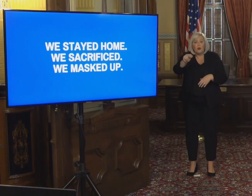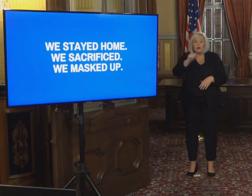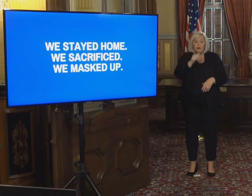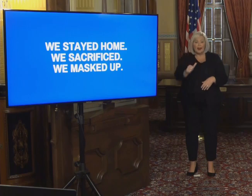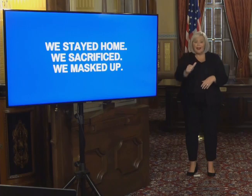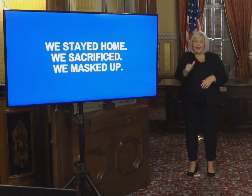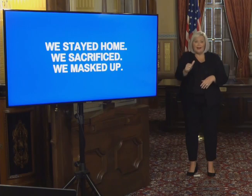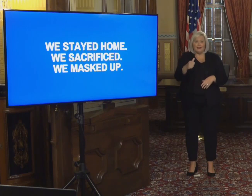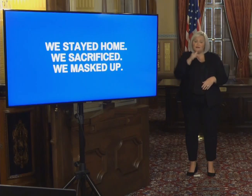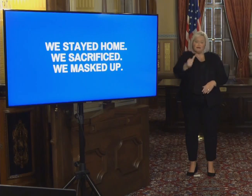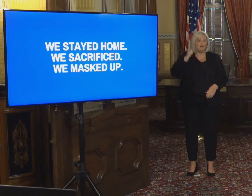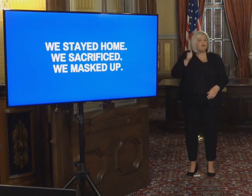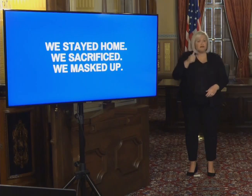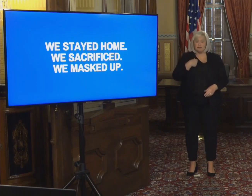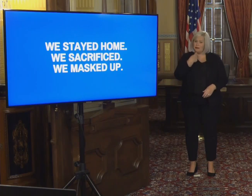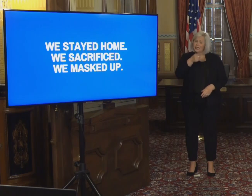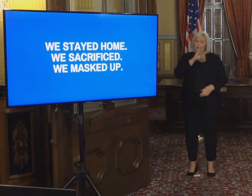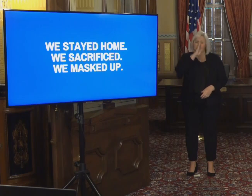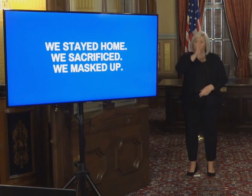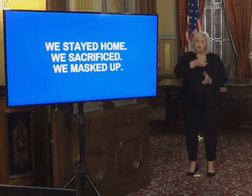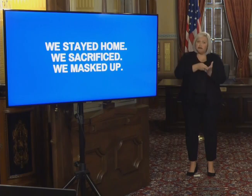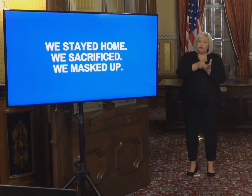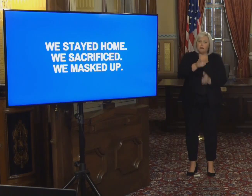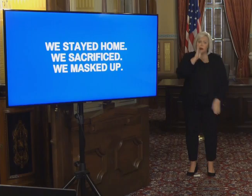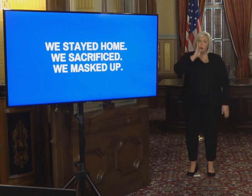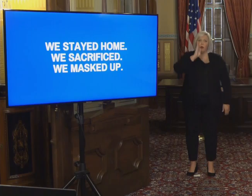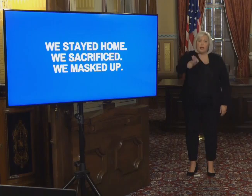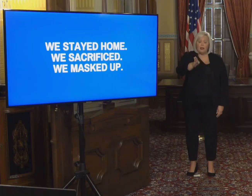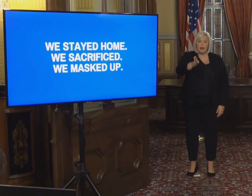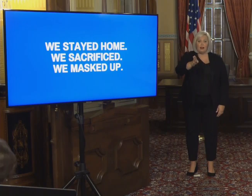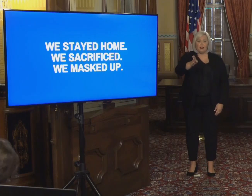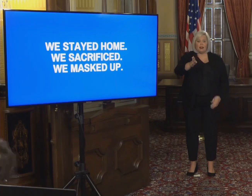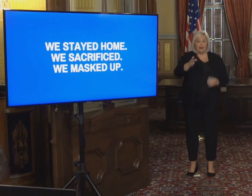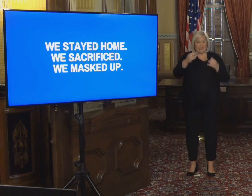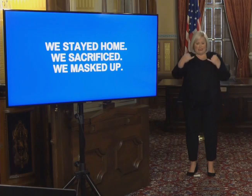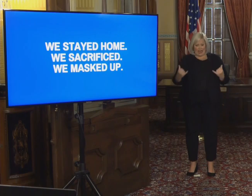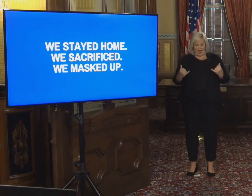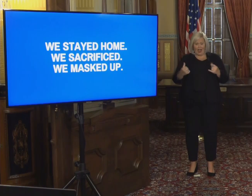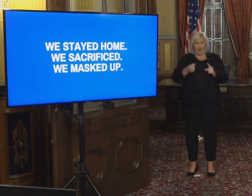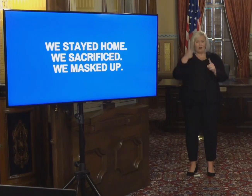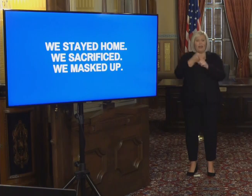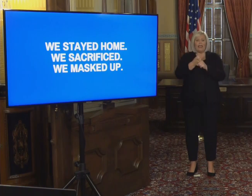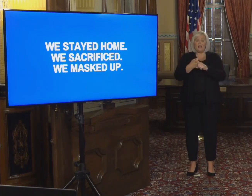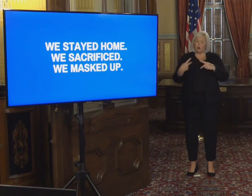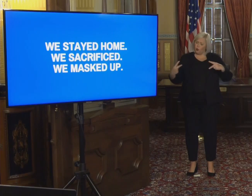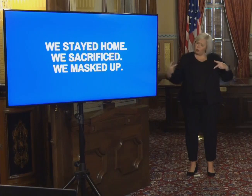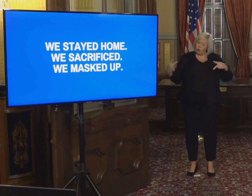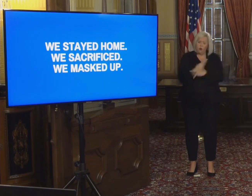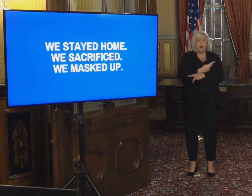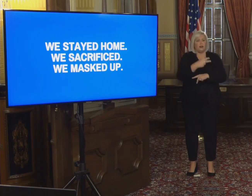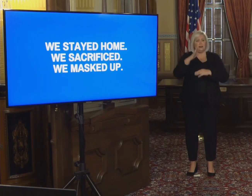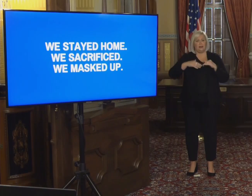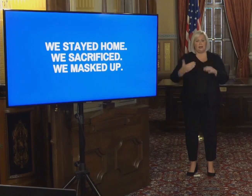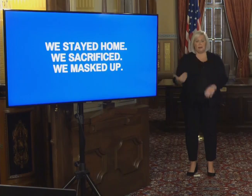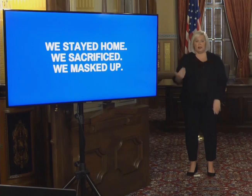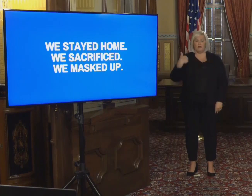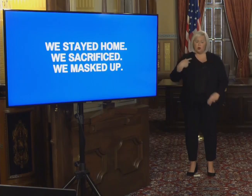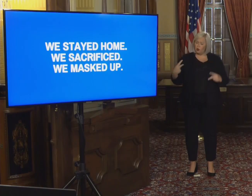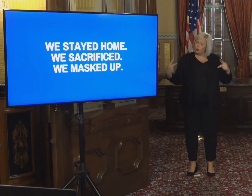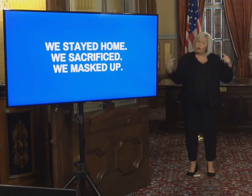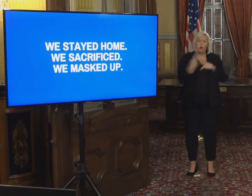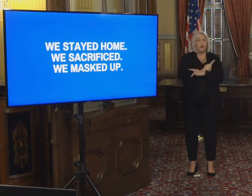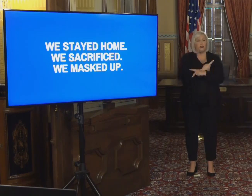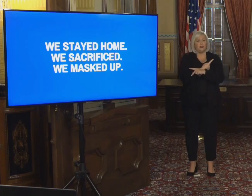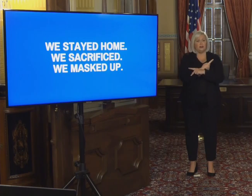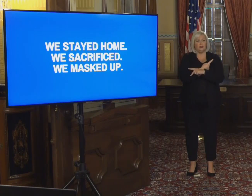going to start now. We are in the worst part of this pandemic to date. This is the moment